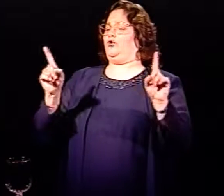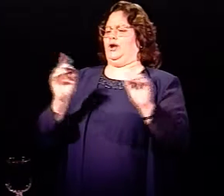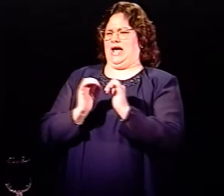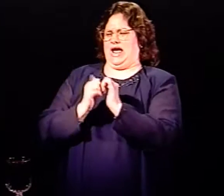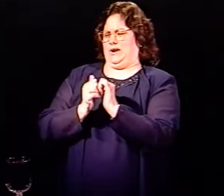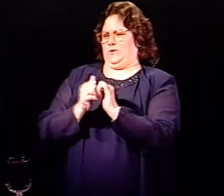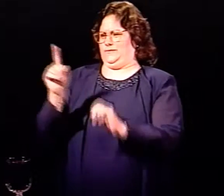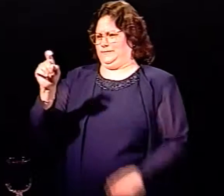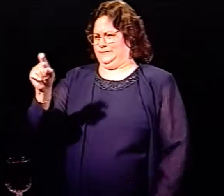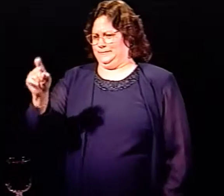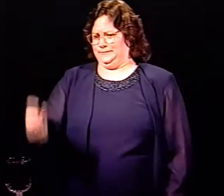different. How?